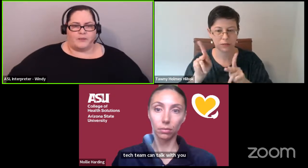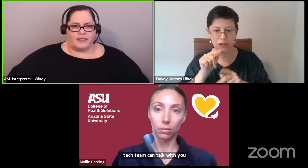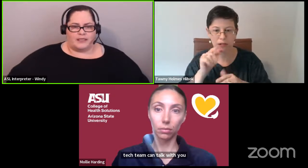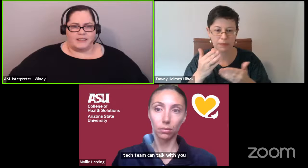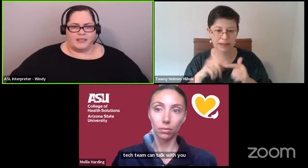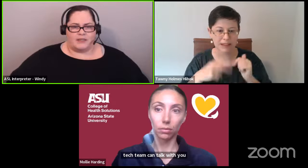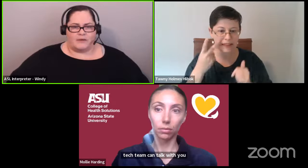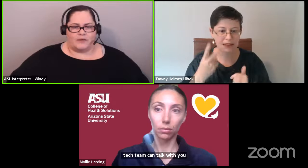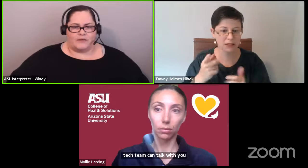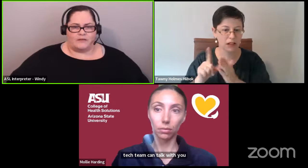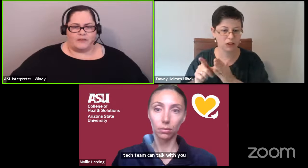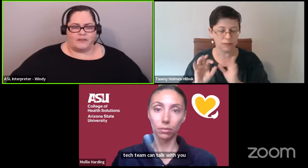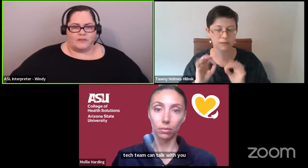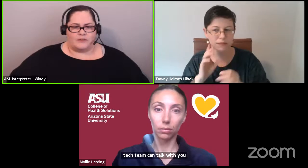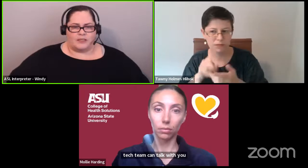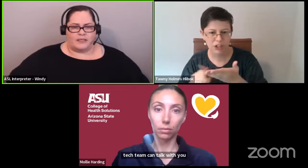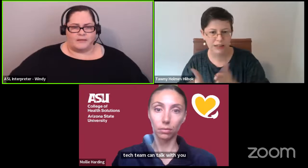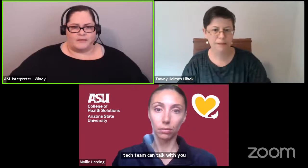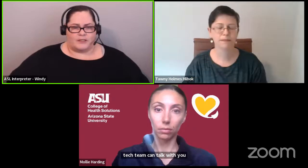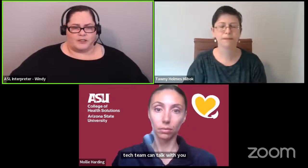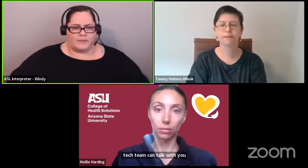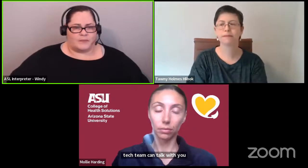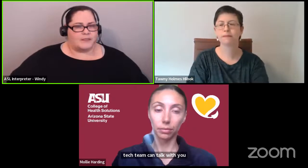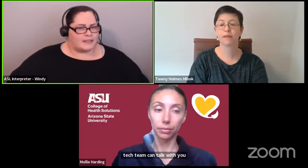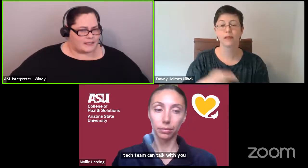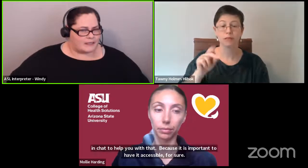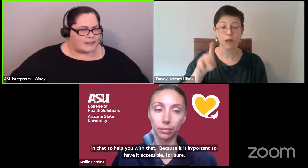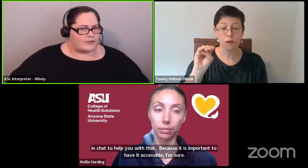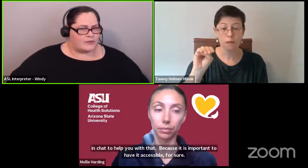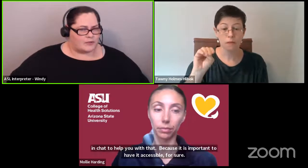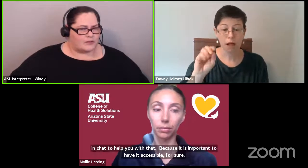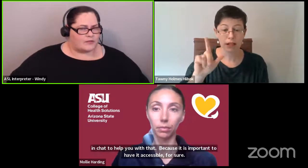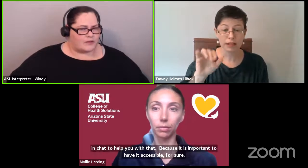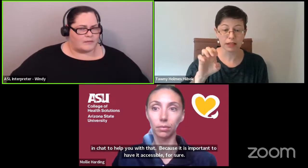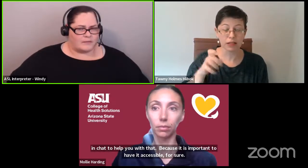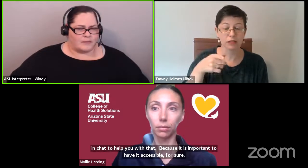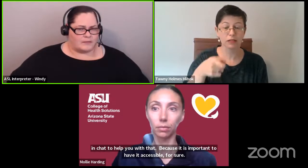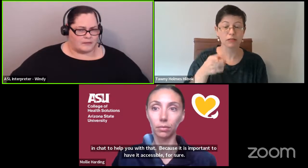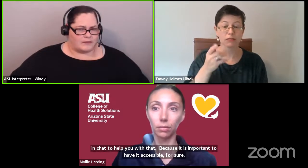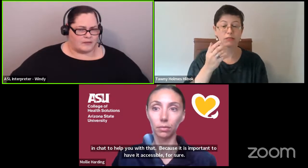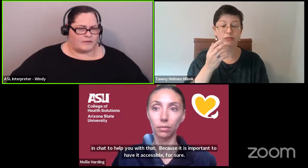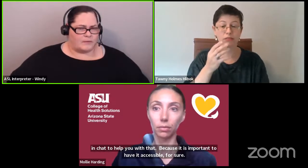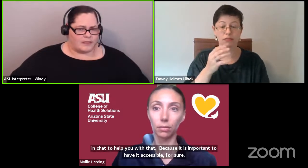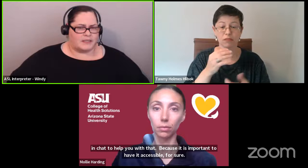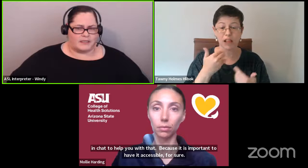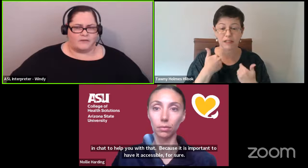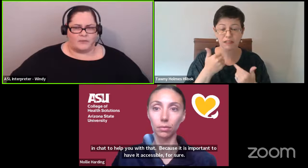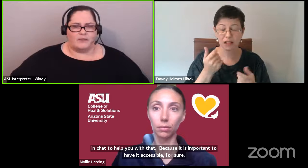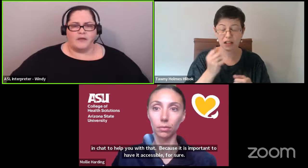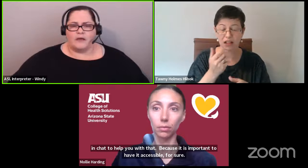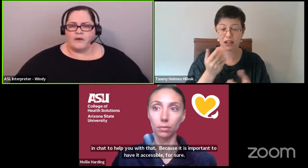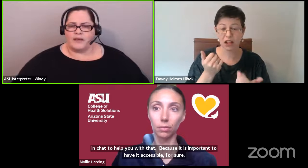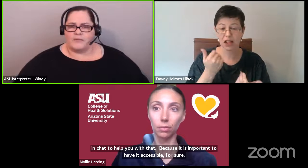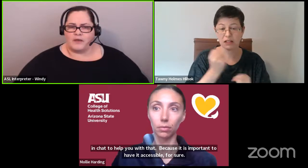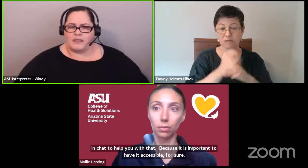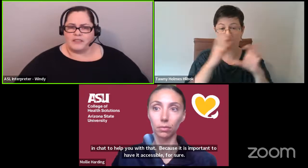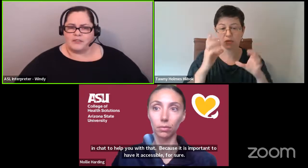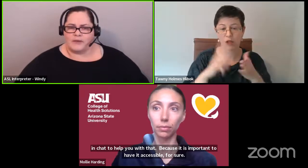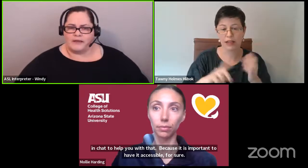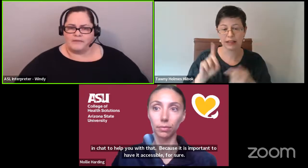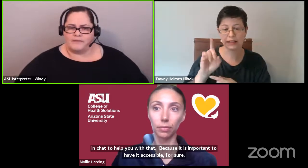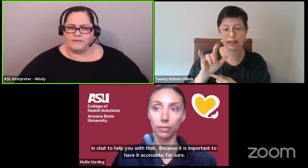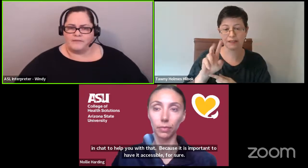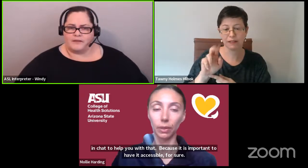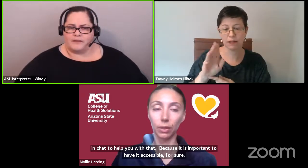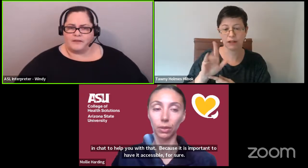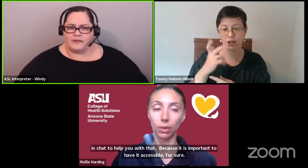Okay, so we're going to continue our video check-in and make sure people can see the interpreter. Maybe everyone can see everyone. Okay, Molly, did